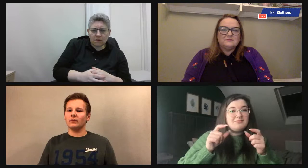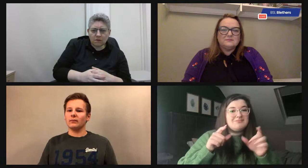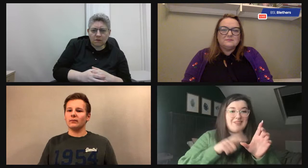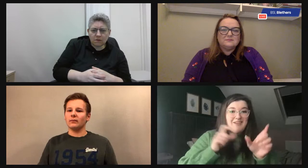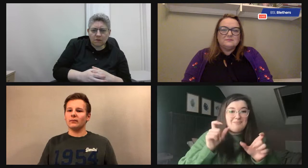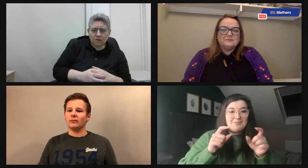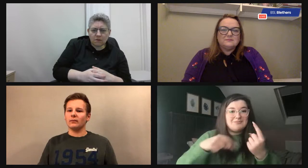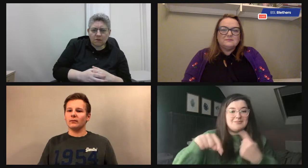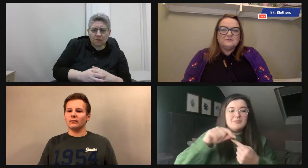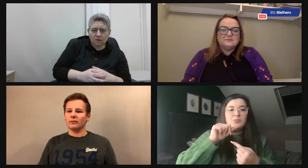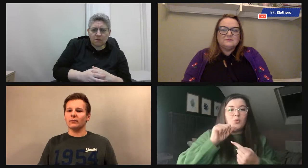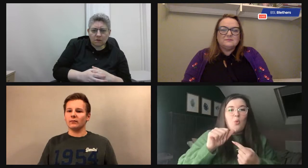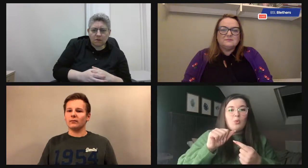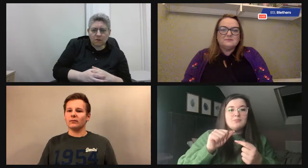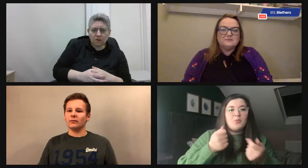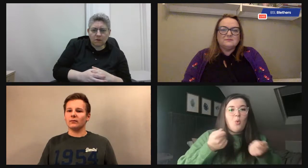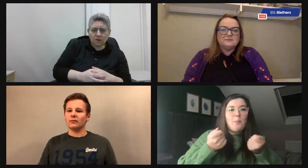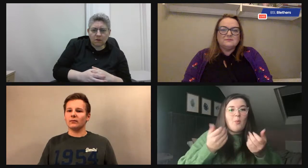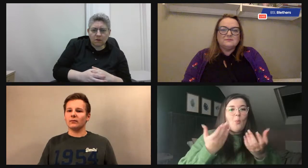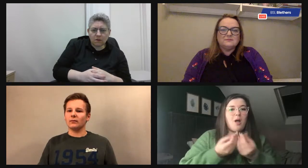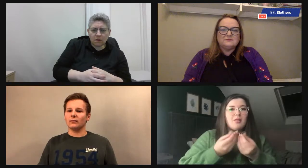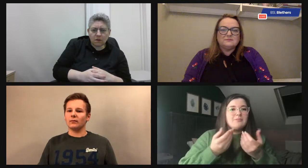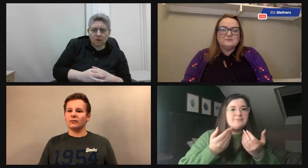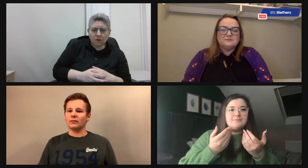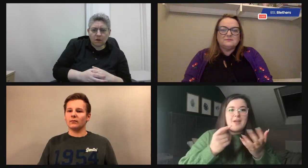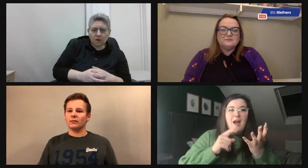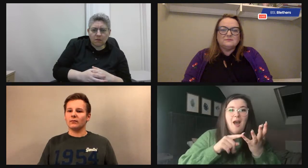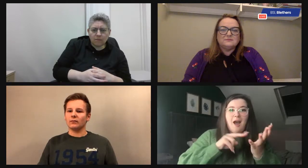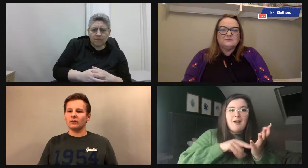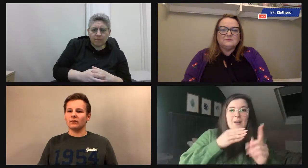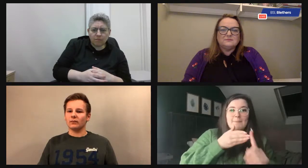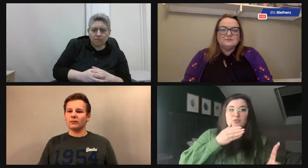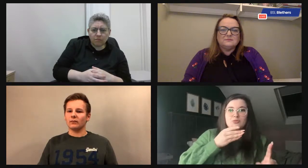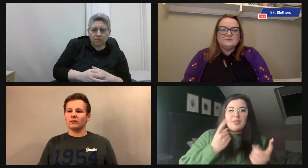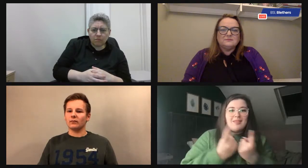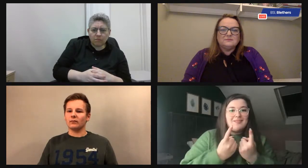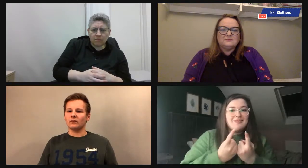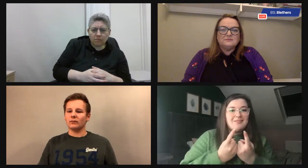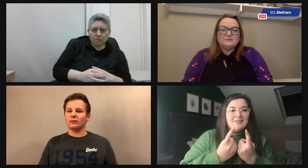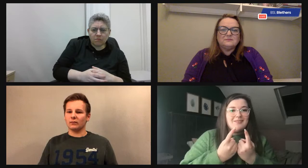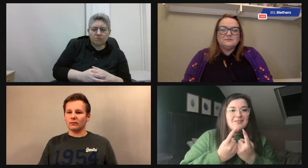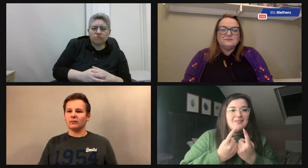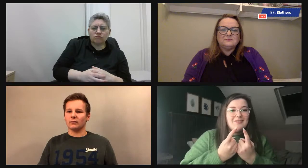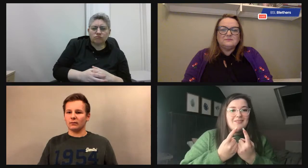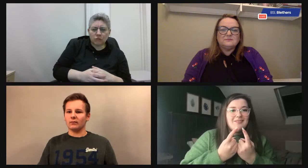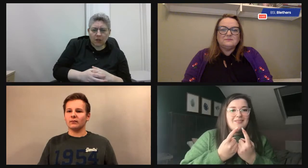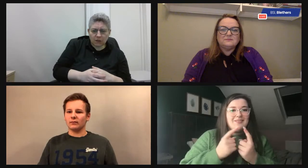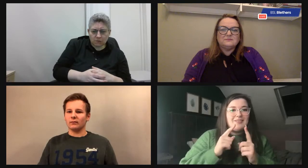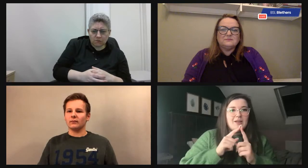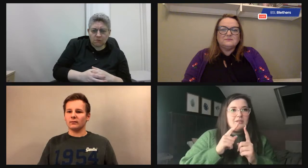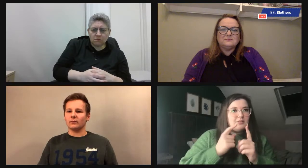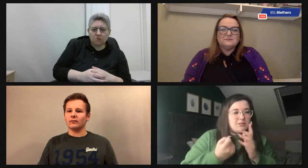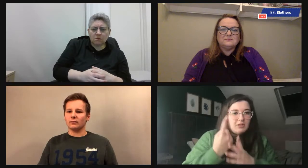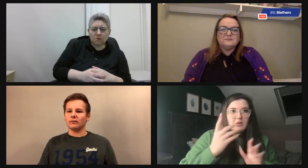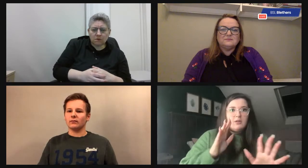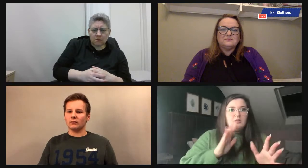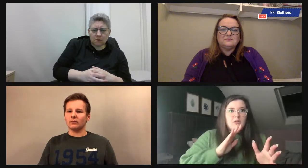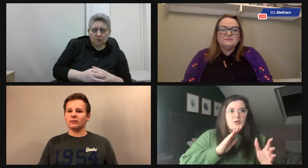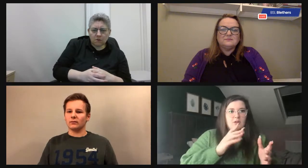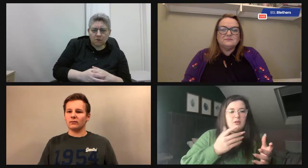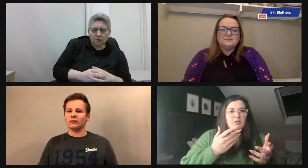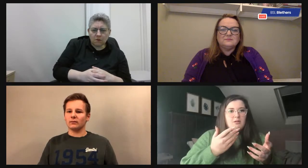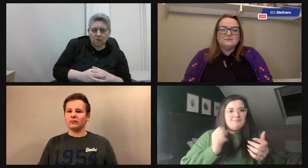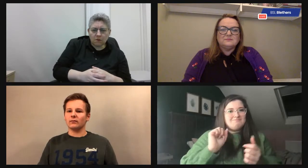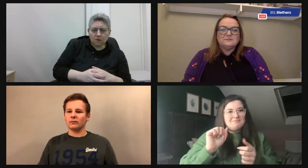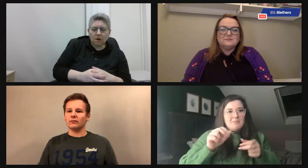Again, Afro, there's lots of reasons. I think we have to remember that young people are teenagers, and they're